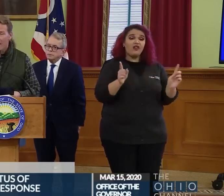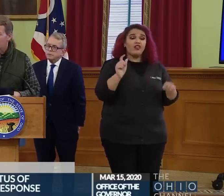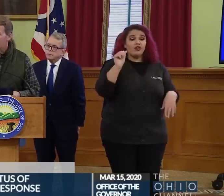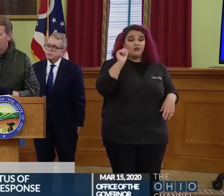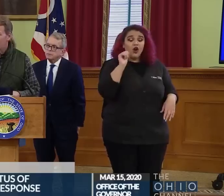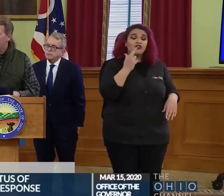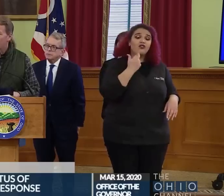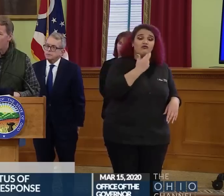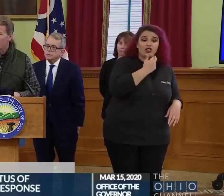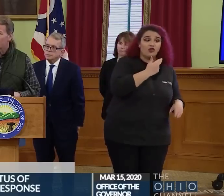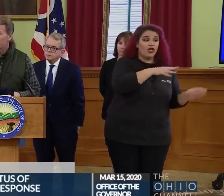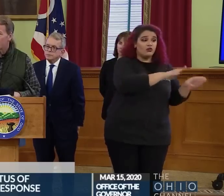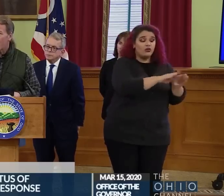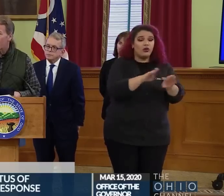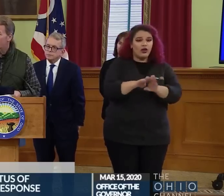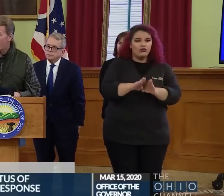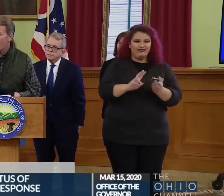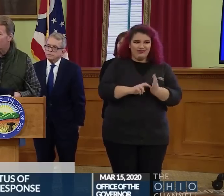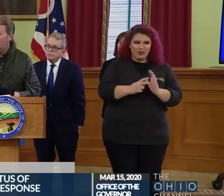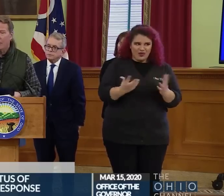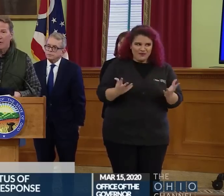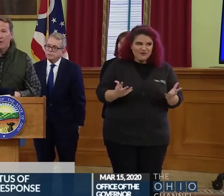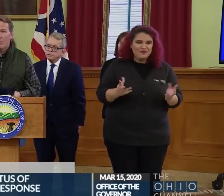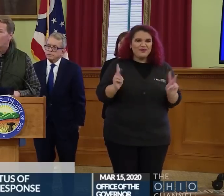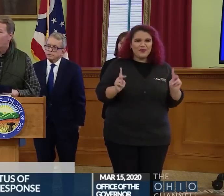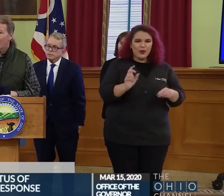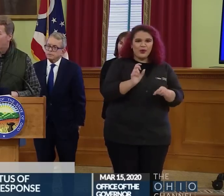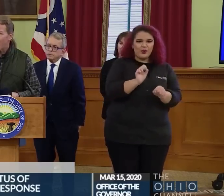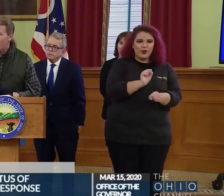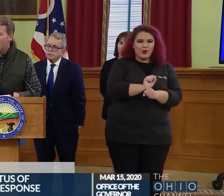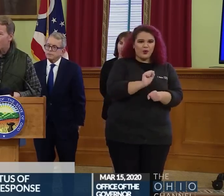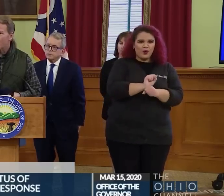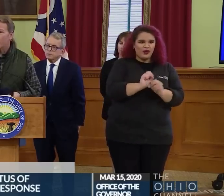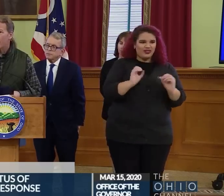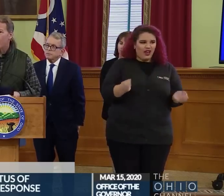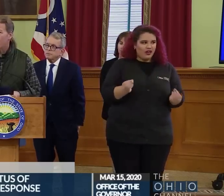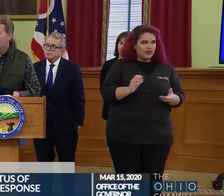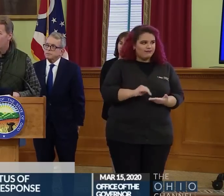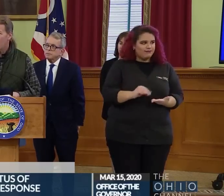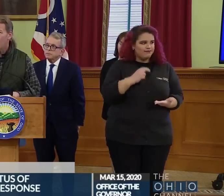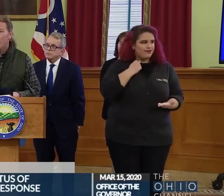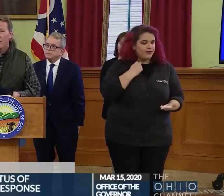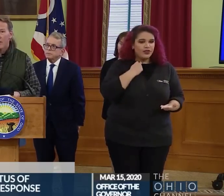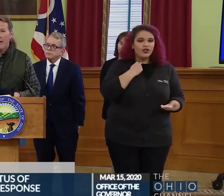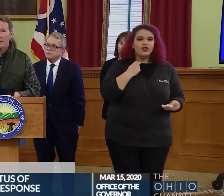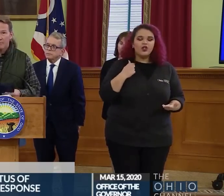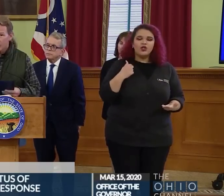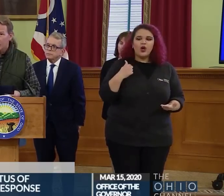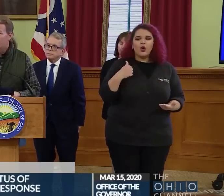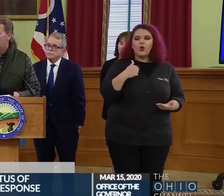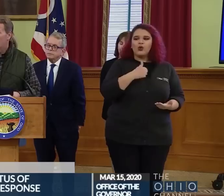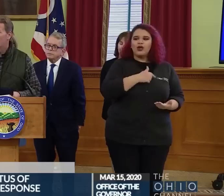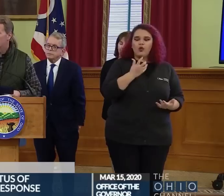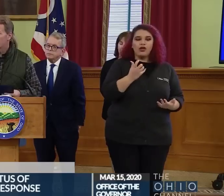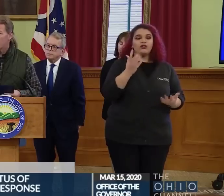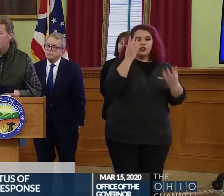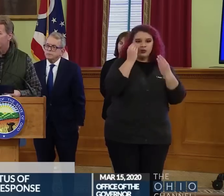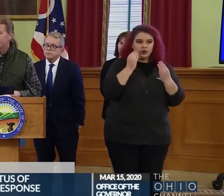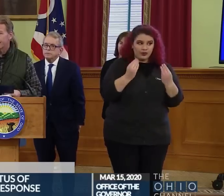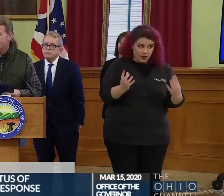open, that means many employees will not have jobs. We didn't want to make that announcement without letting them know that you can go,